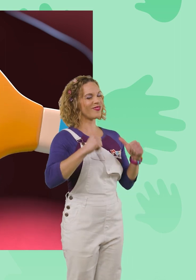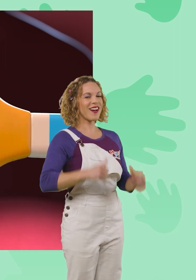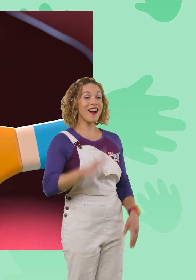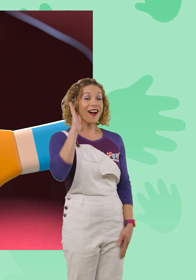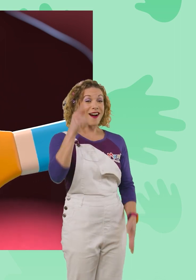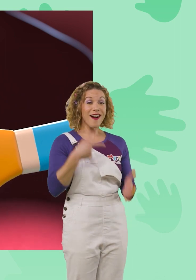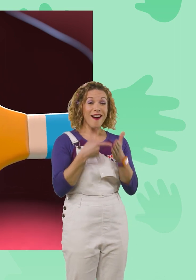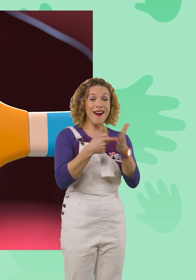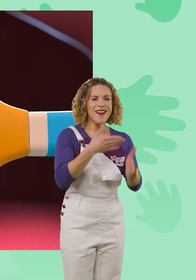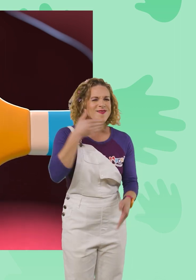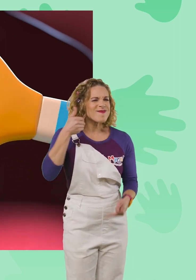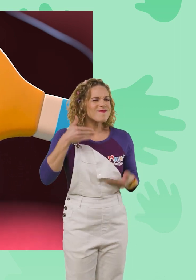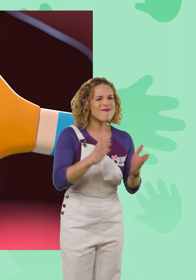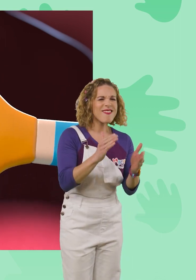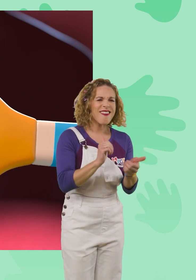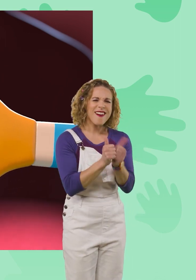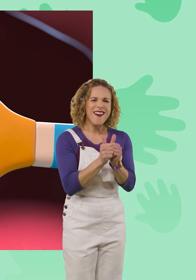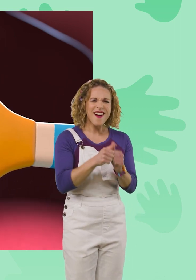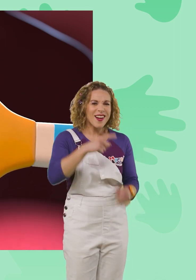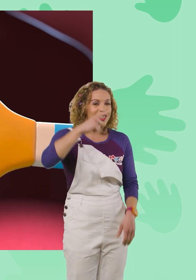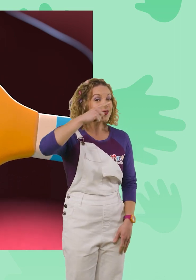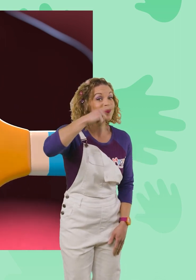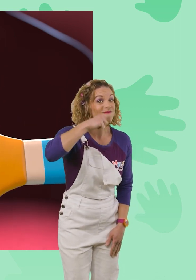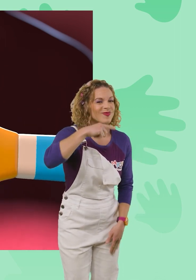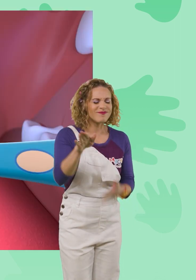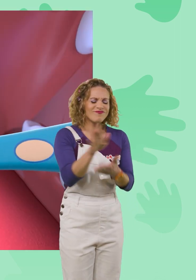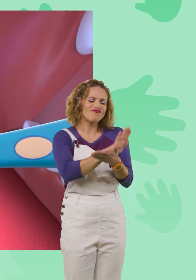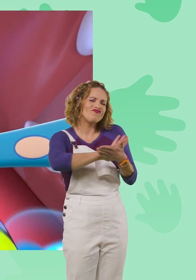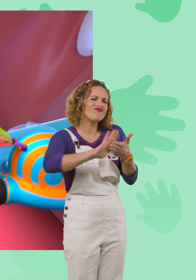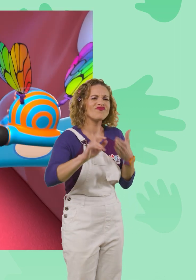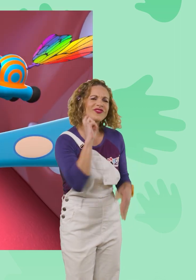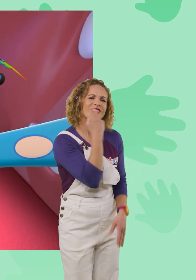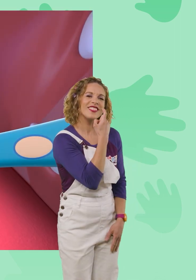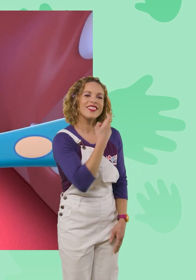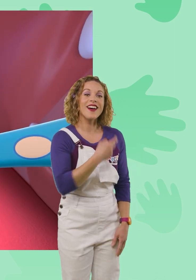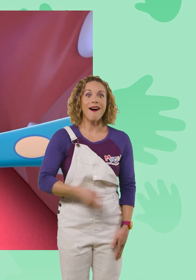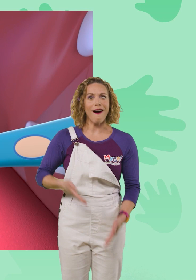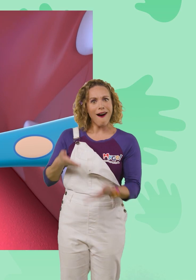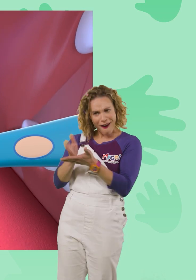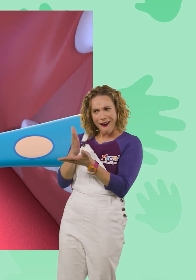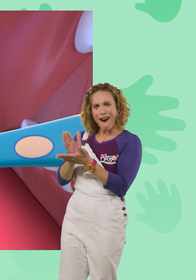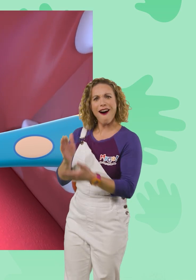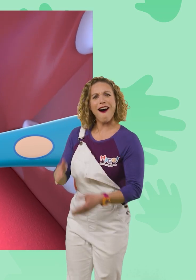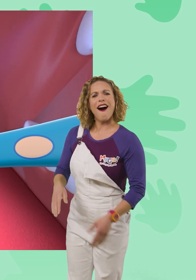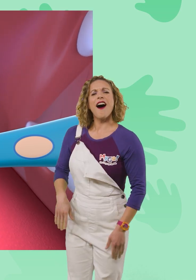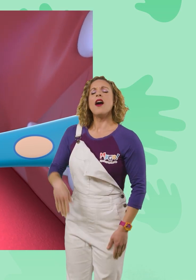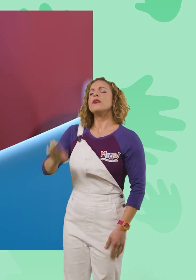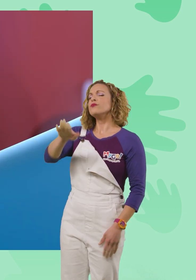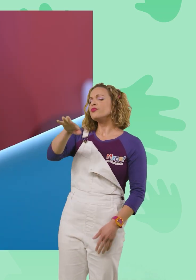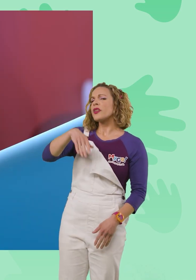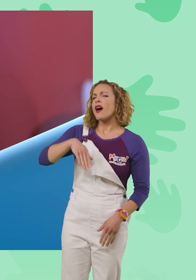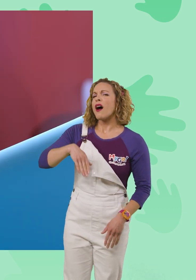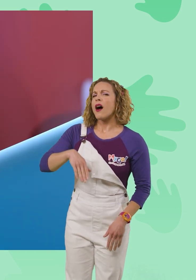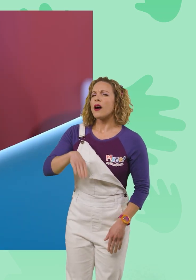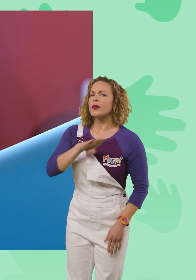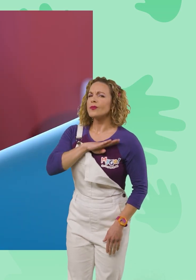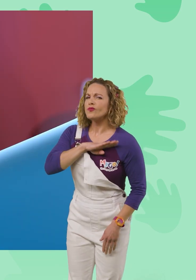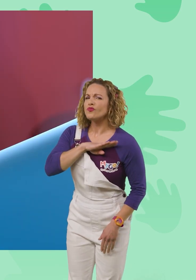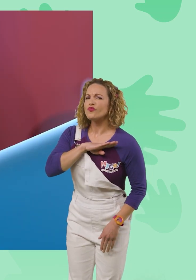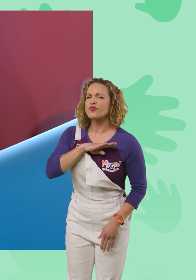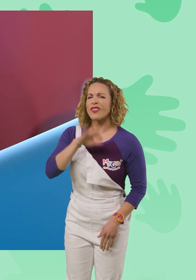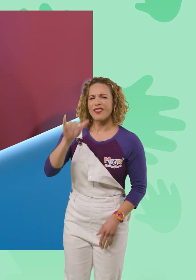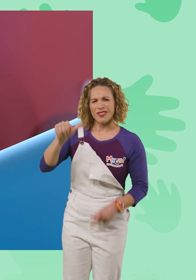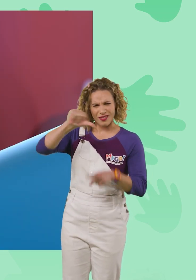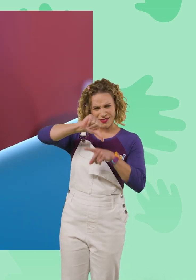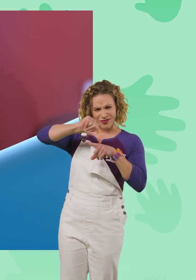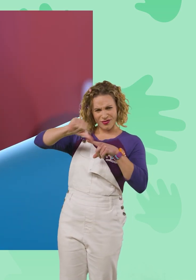brush. Hop on, and I'll show you the best way to clean your teeth. All right. Hey, Bill